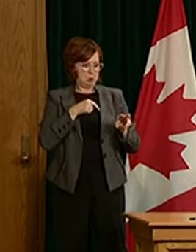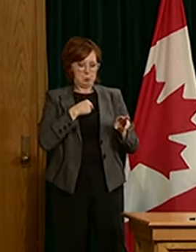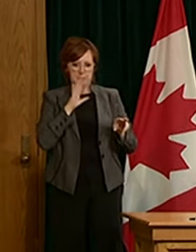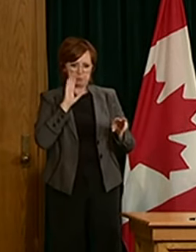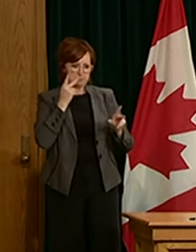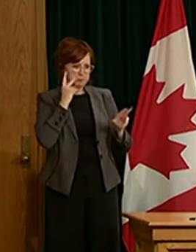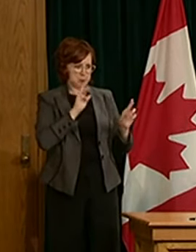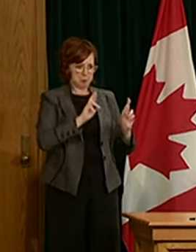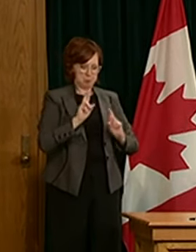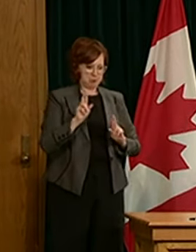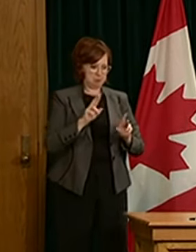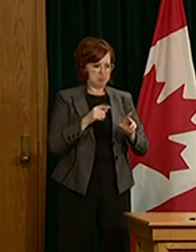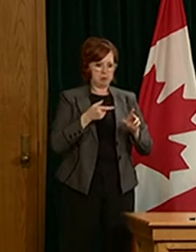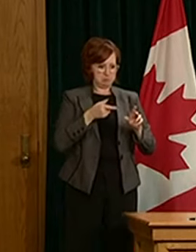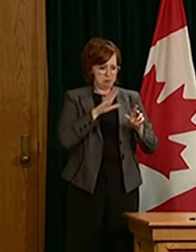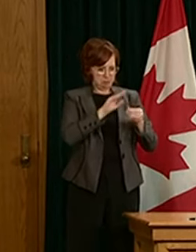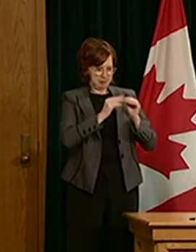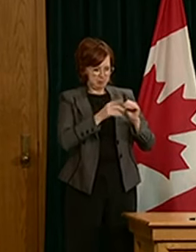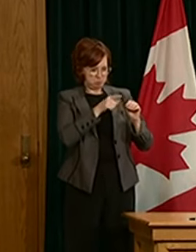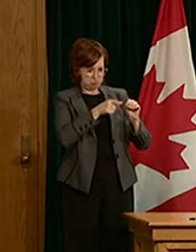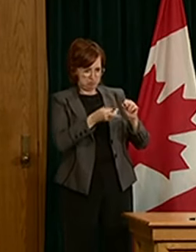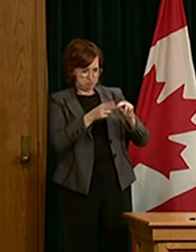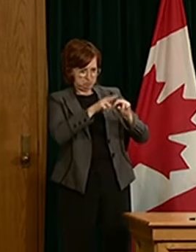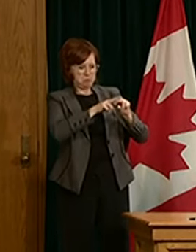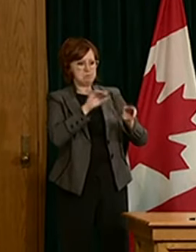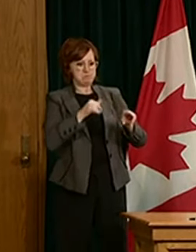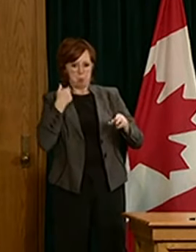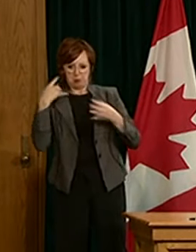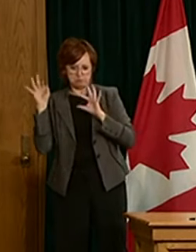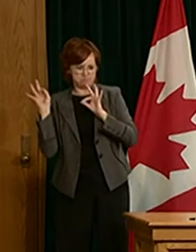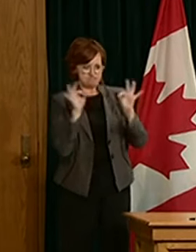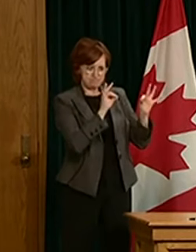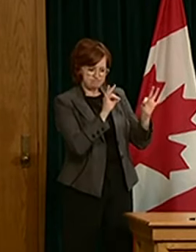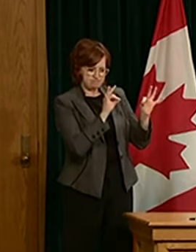always prepared for what might be coming.